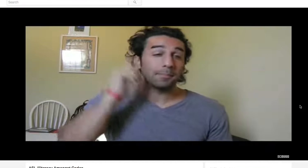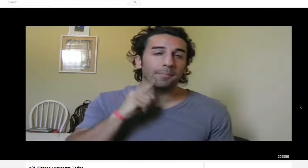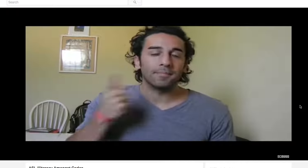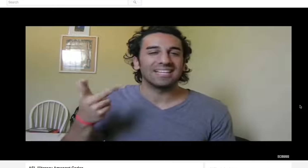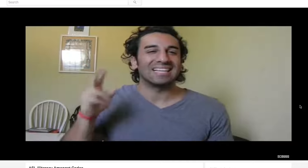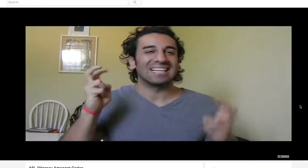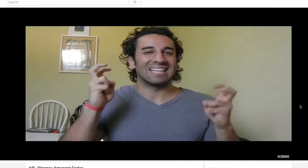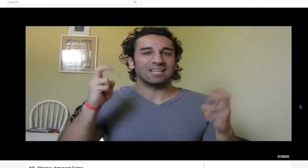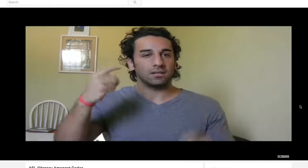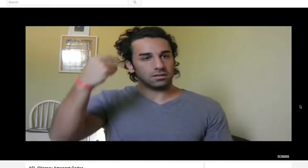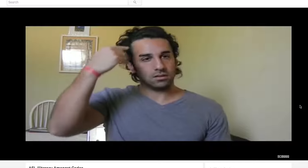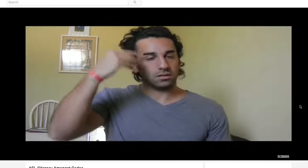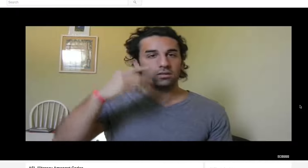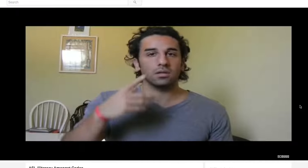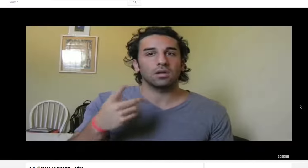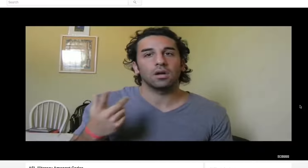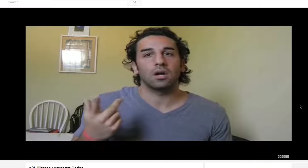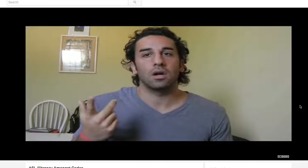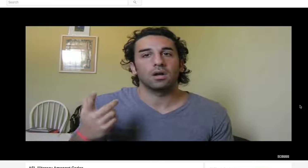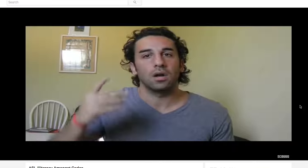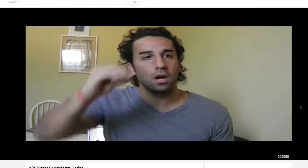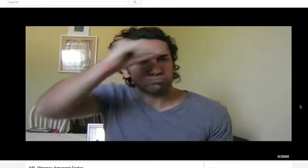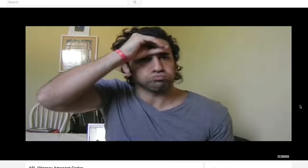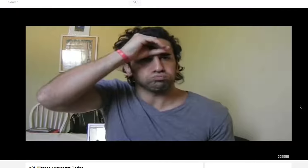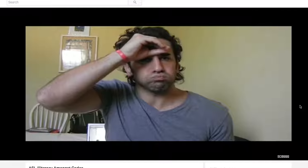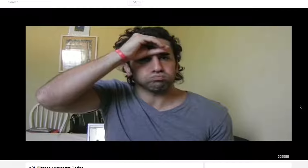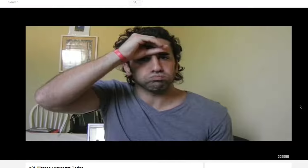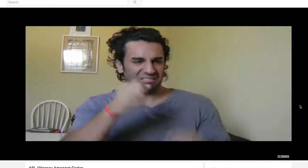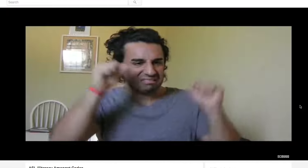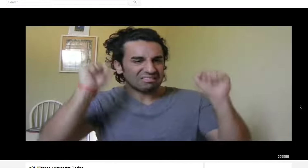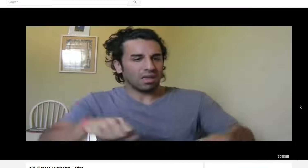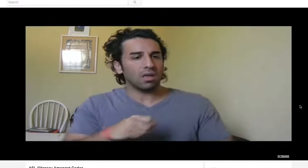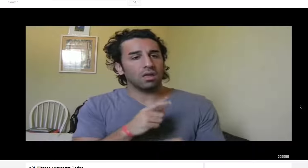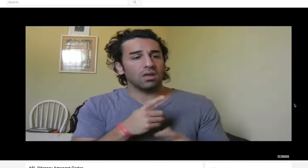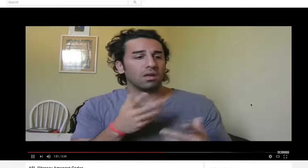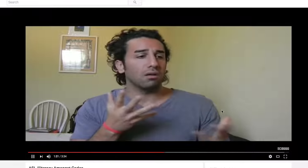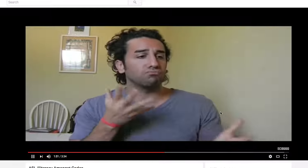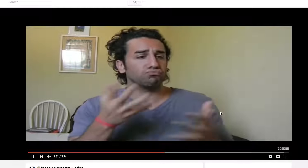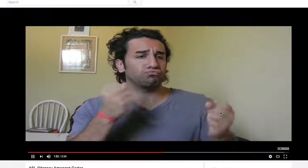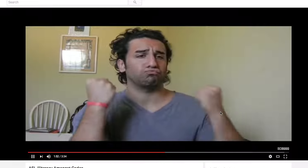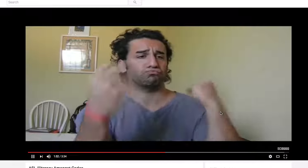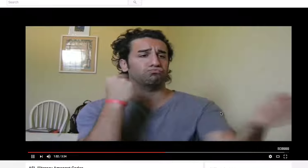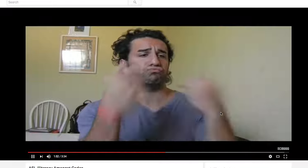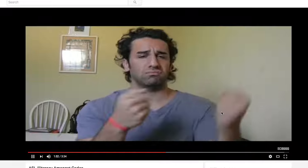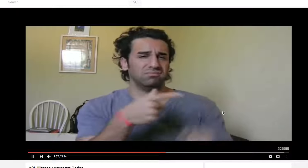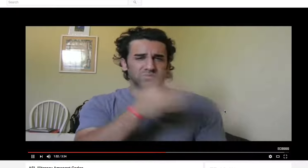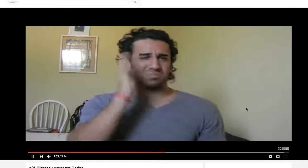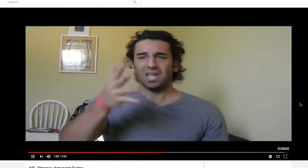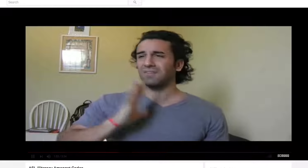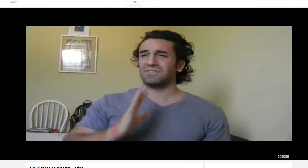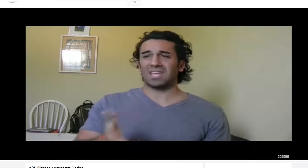child because they know that their speech isn't intelligible, and so they don't know how to raise a child who can